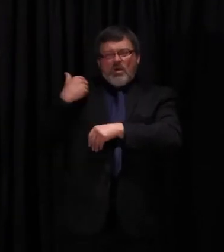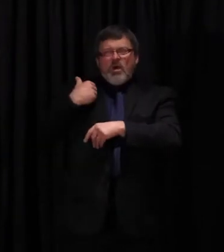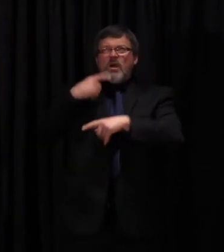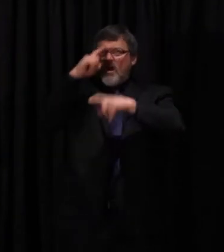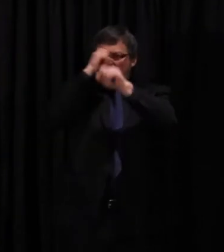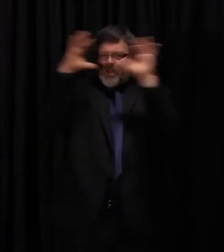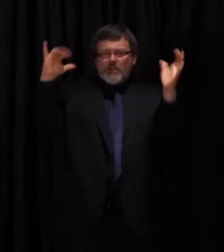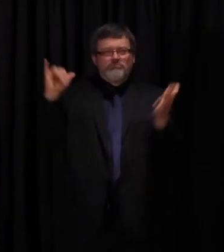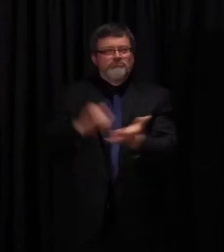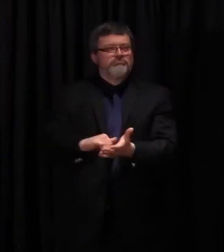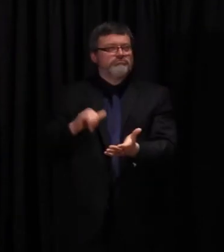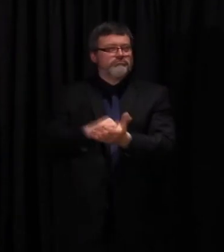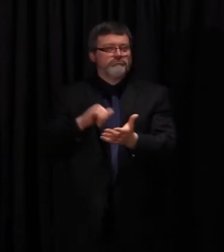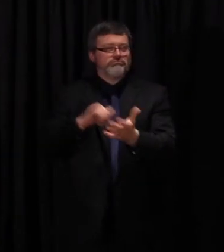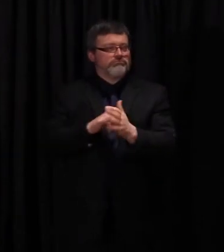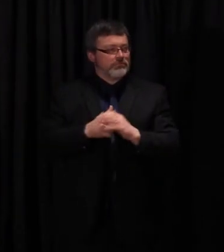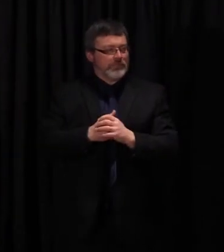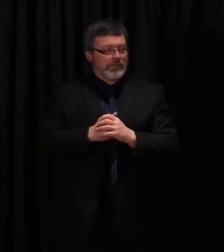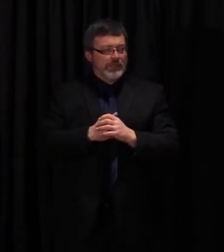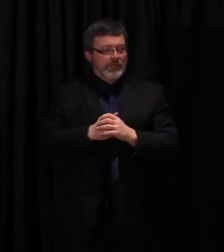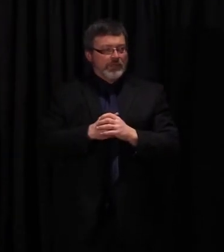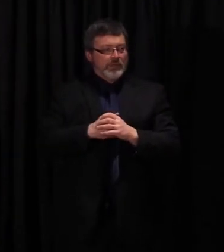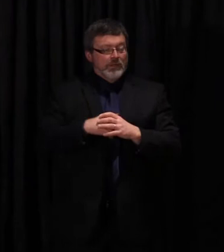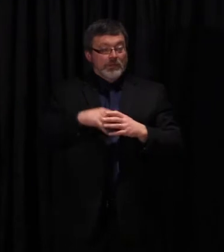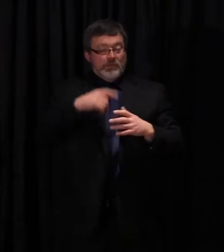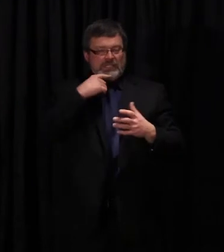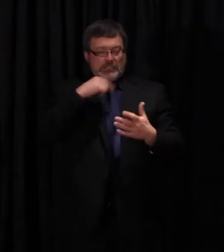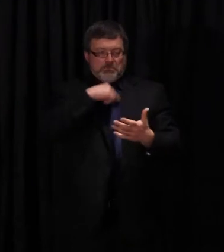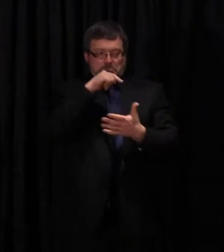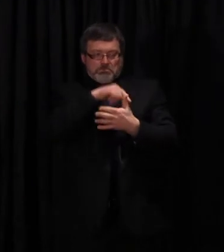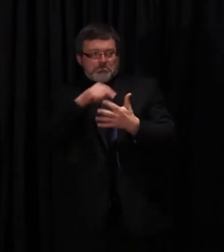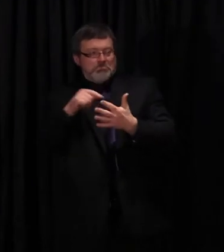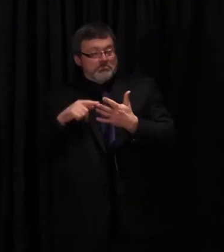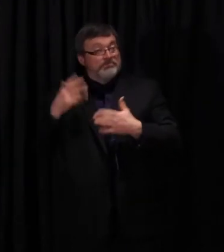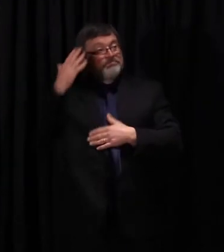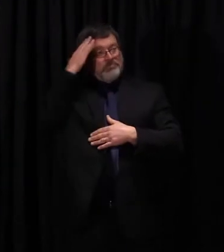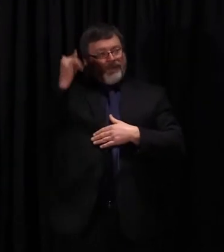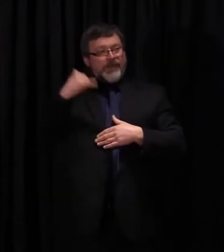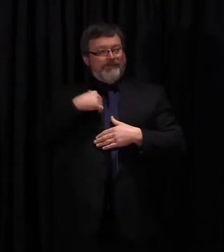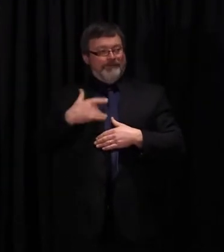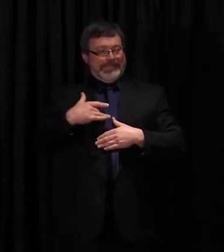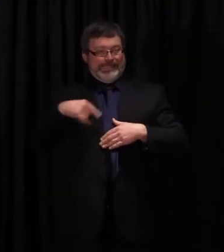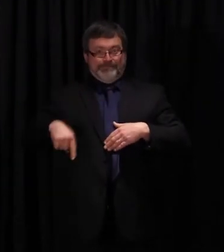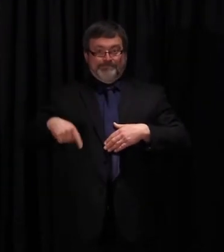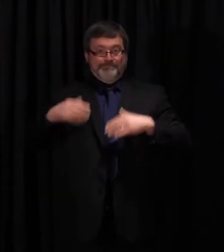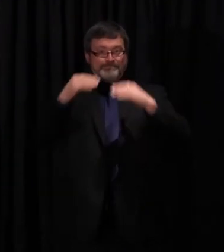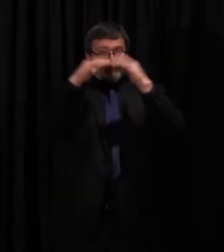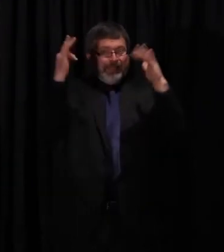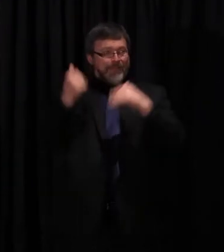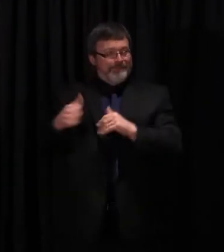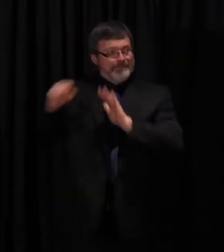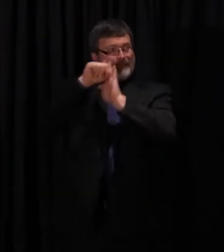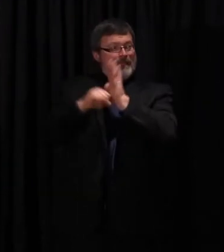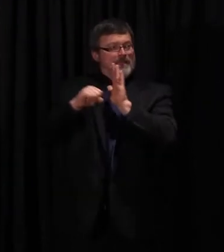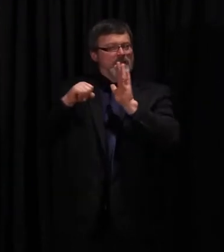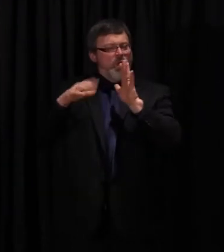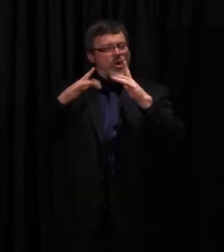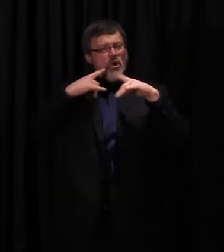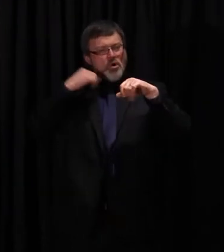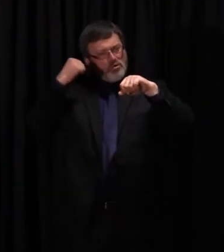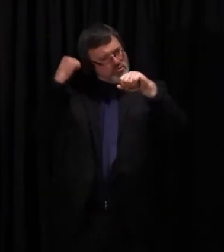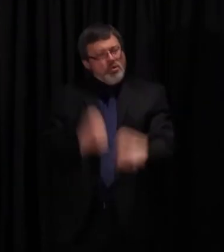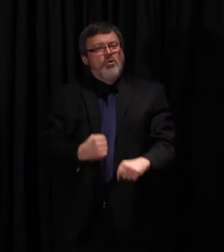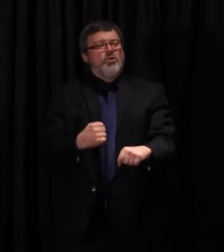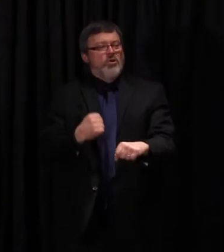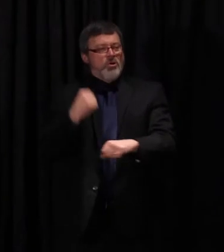For these reasons, I can report to you today that the state of the state is strong. And we're